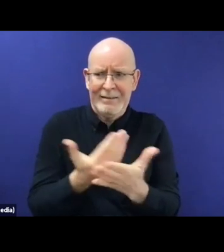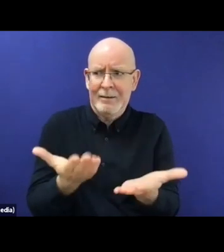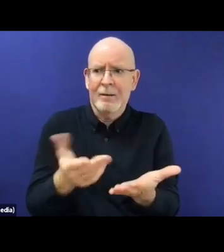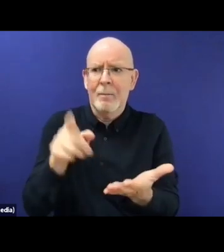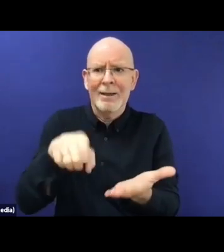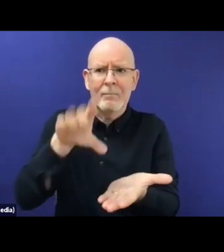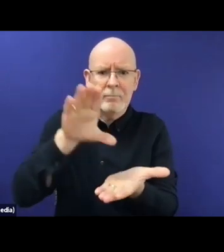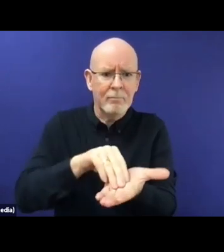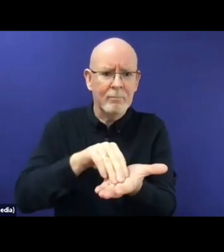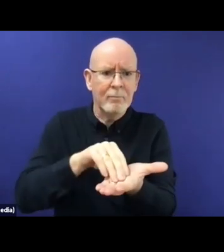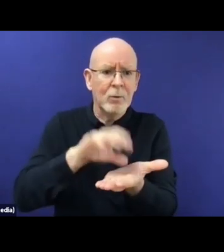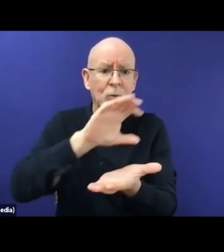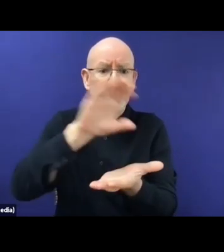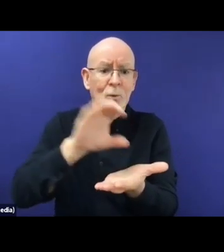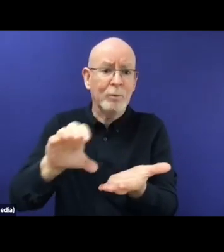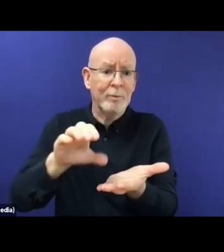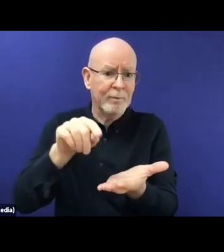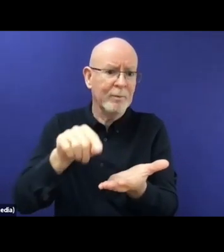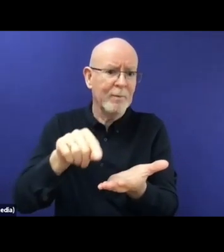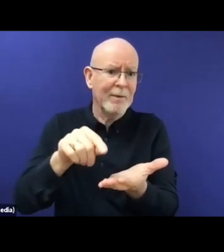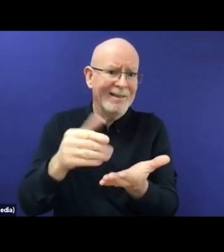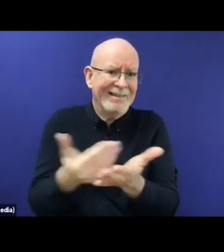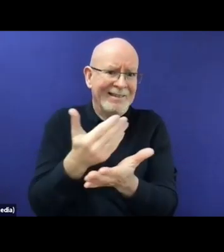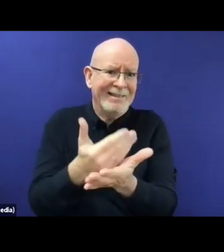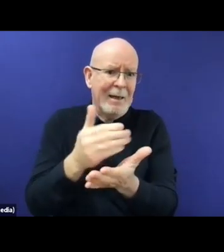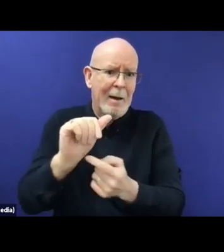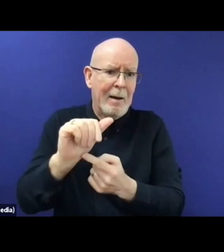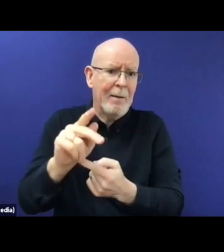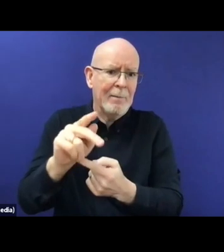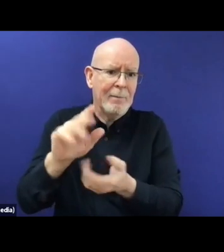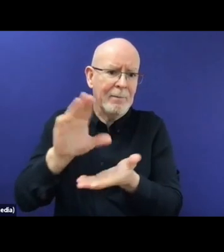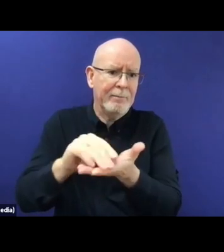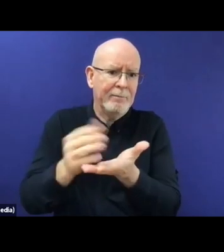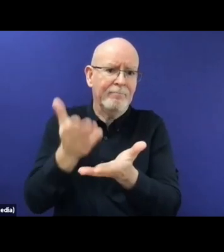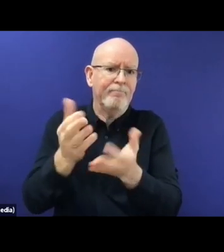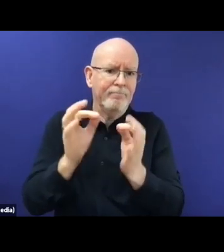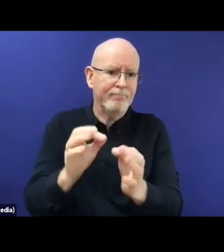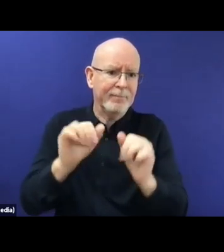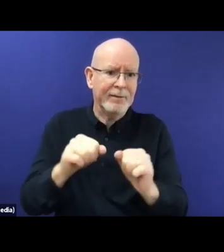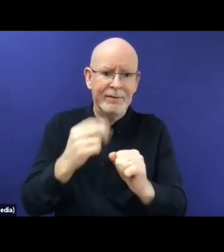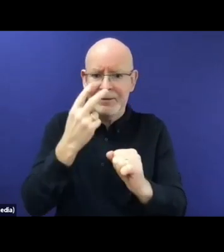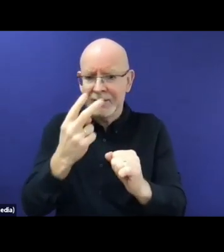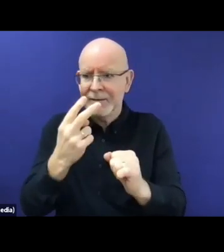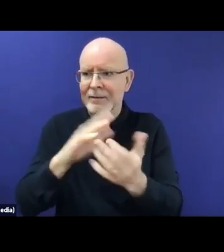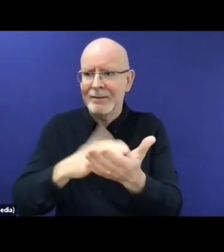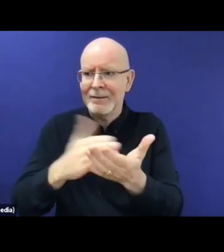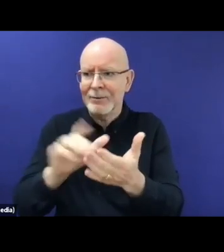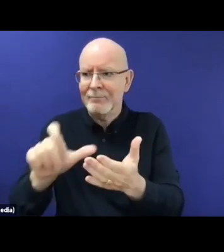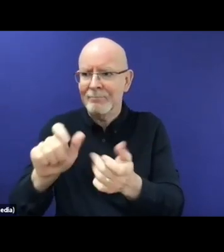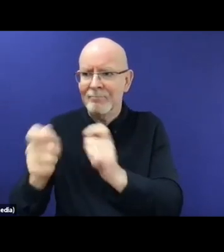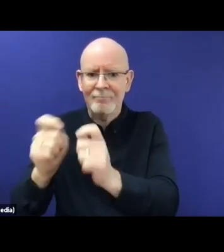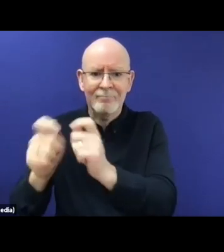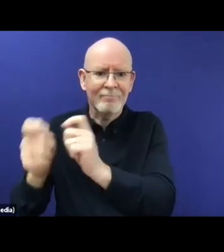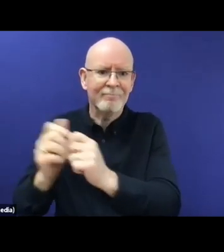in the chat. Q&A. As always, your active participation in today's discussion is encouraged, and you